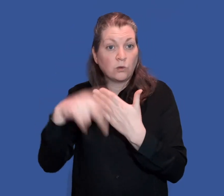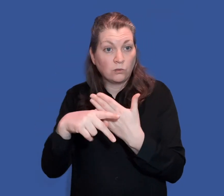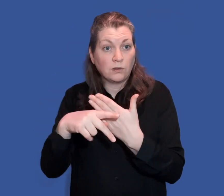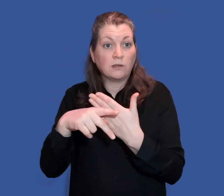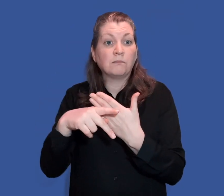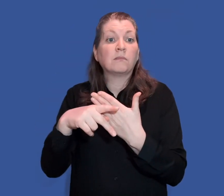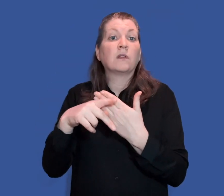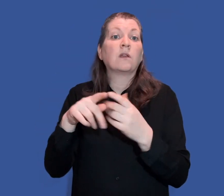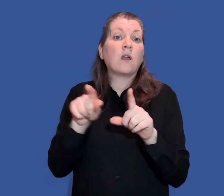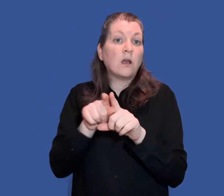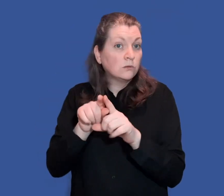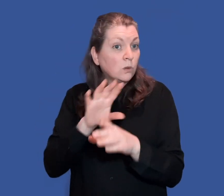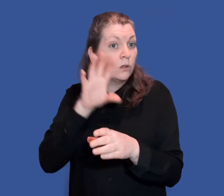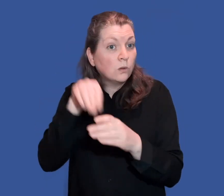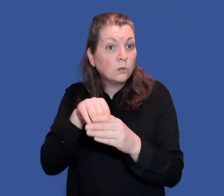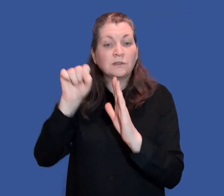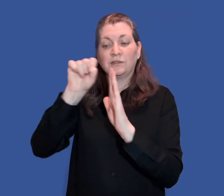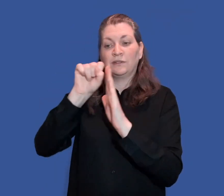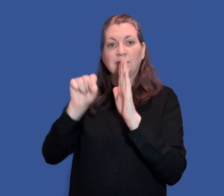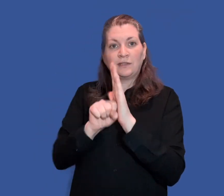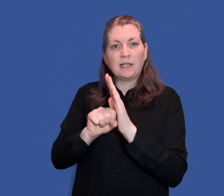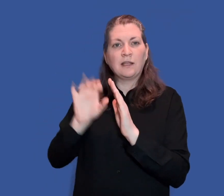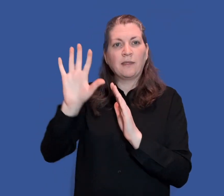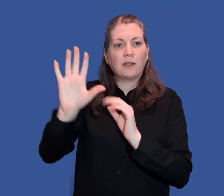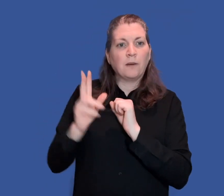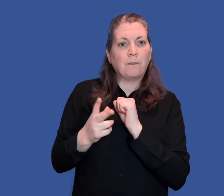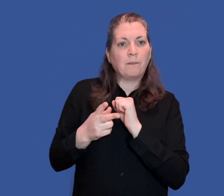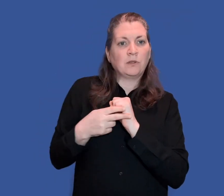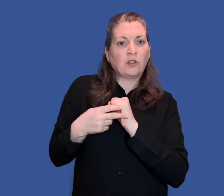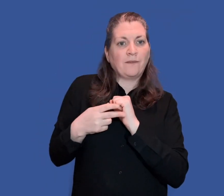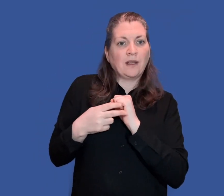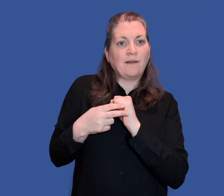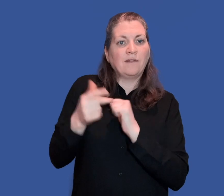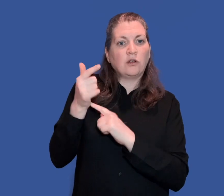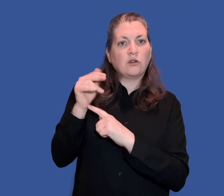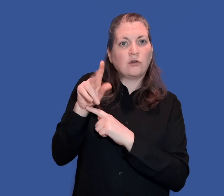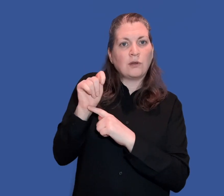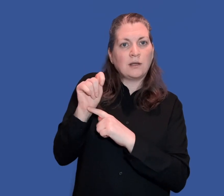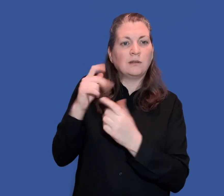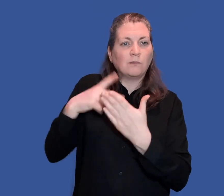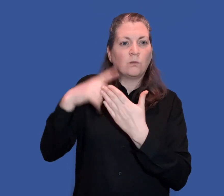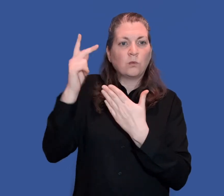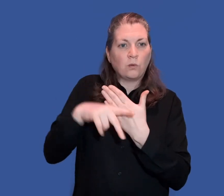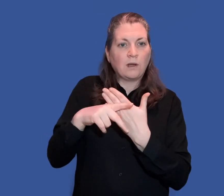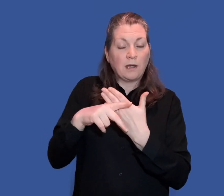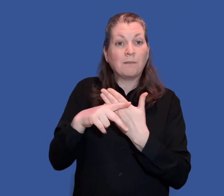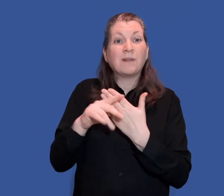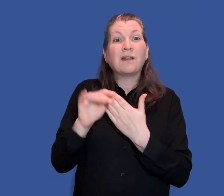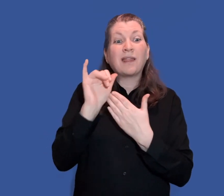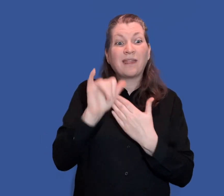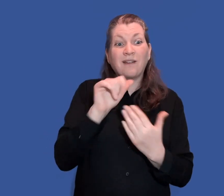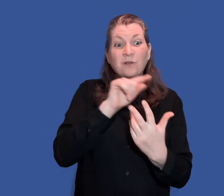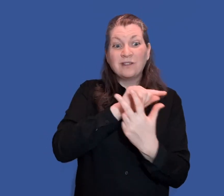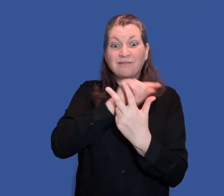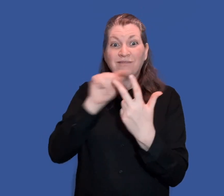and the State Preservation Grants Program, which is to be allocated as follows.